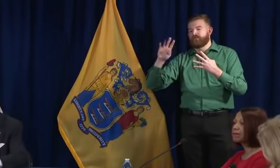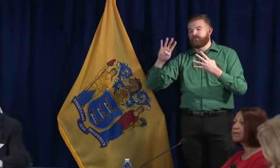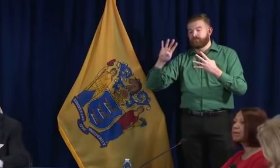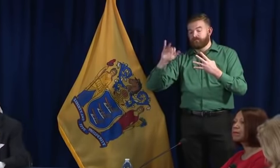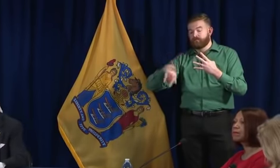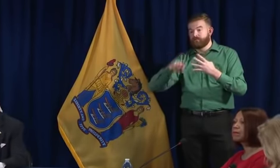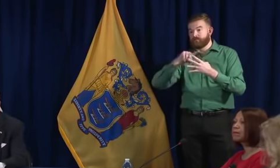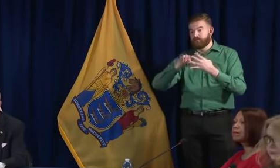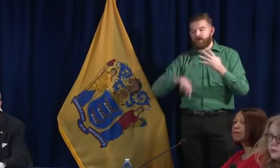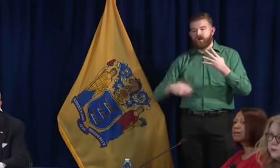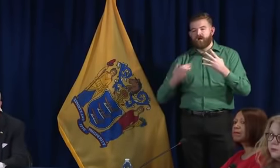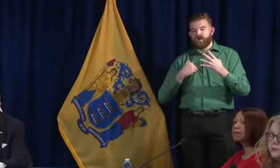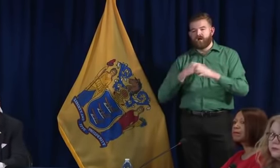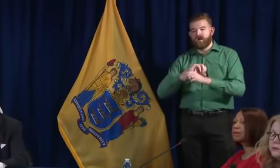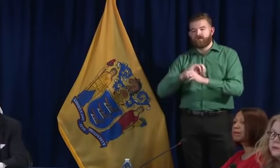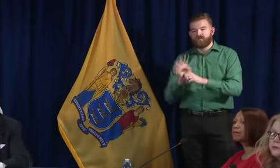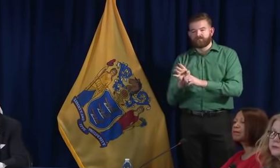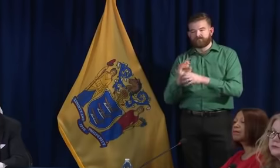Please.